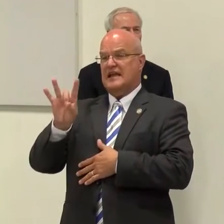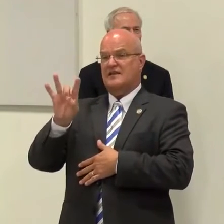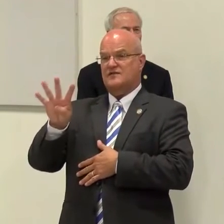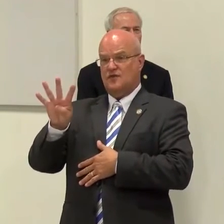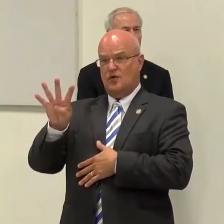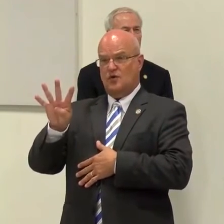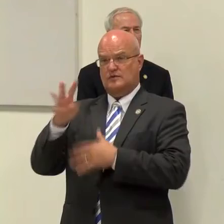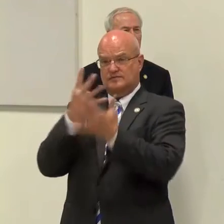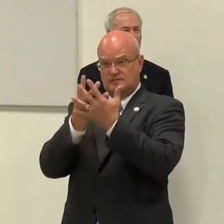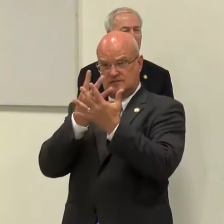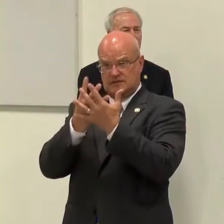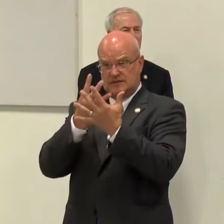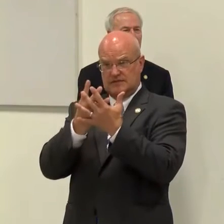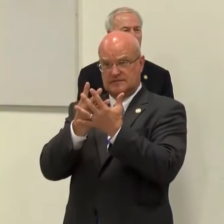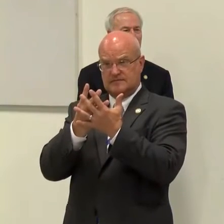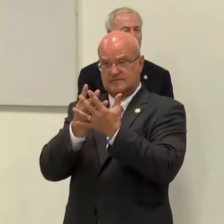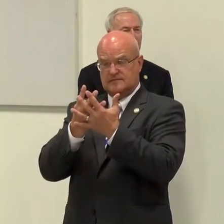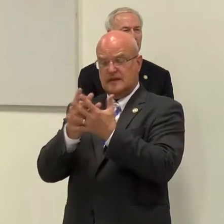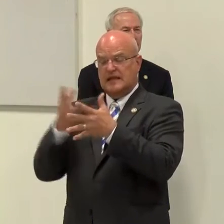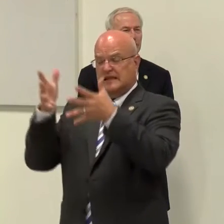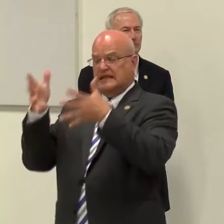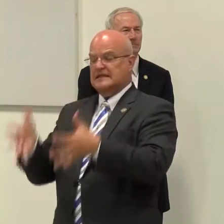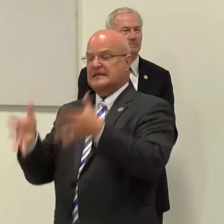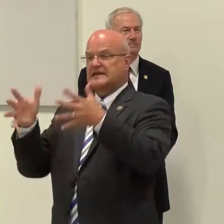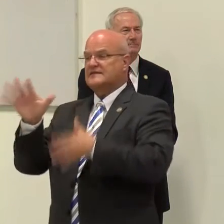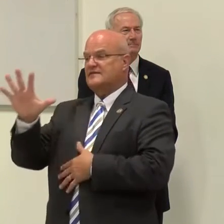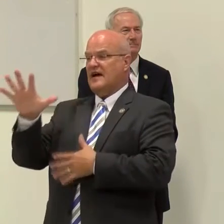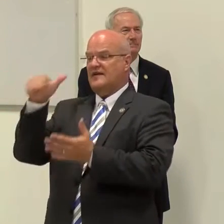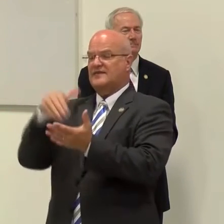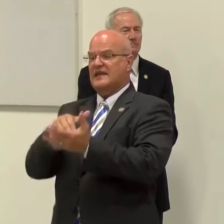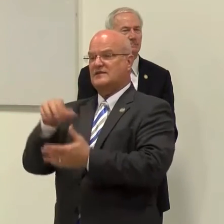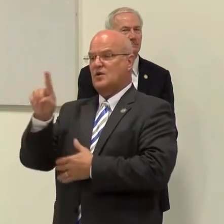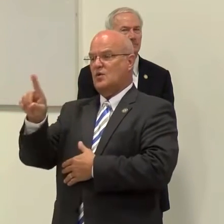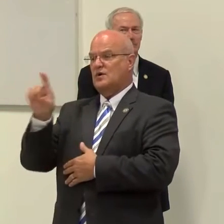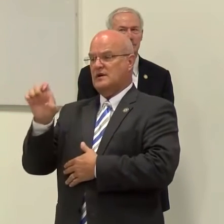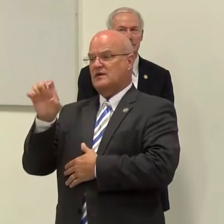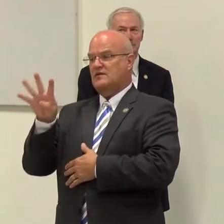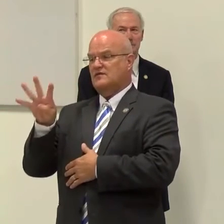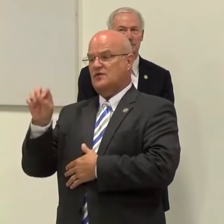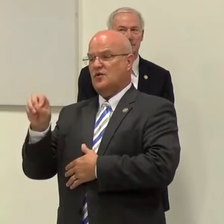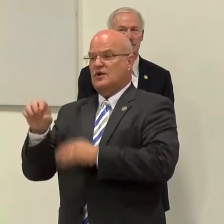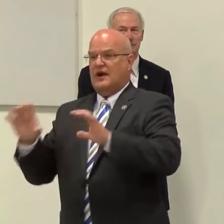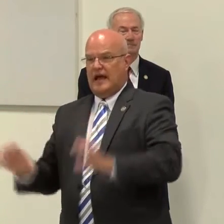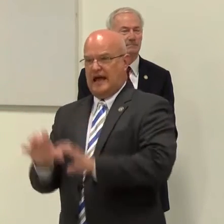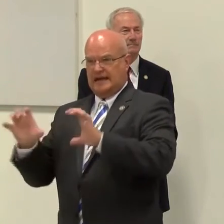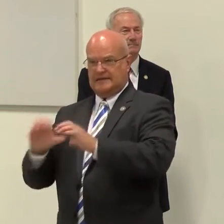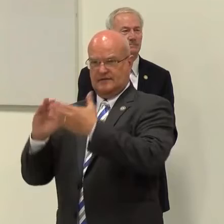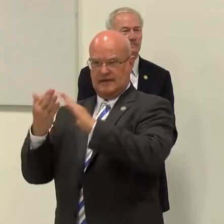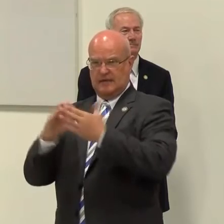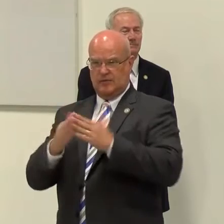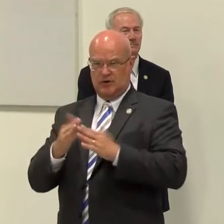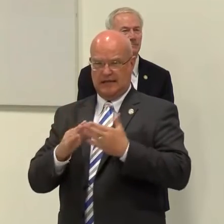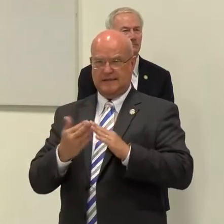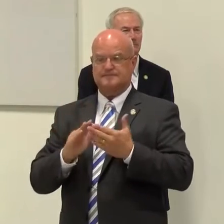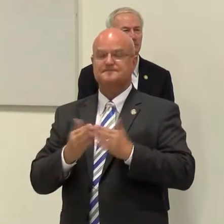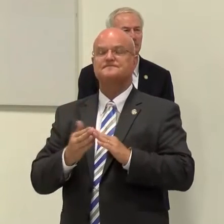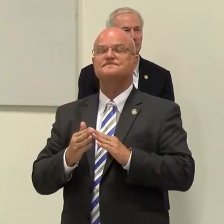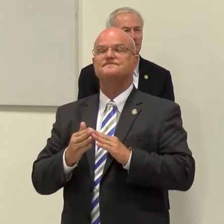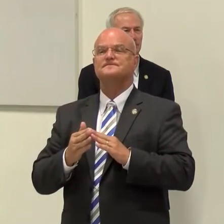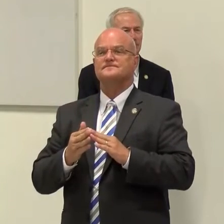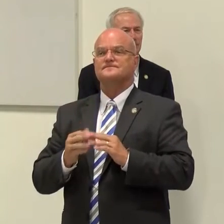584 are in correctional facilities, and 5,140 are active cases in the community.